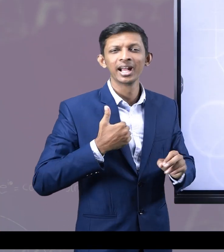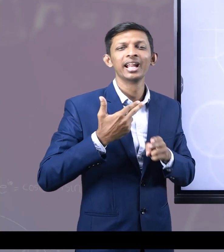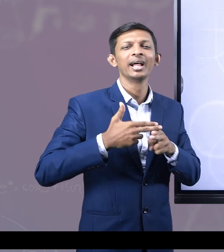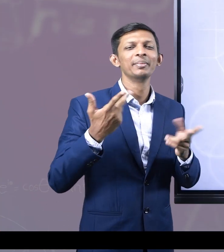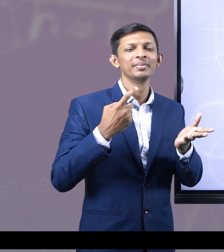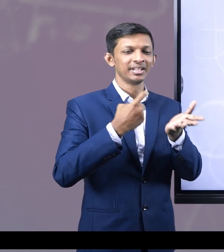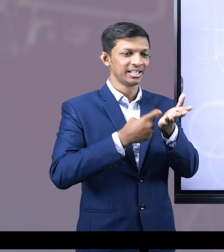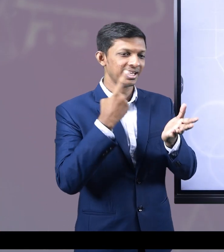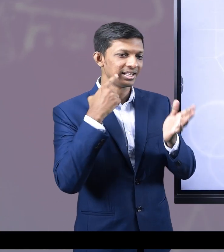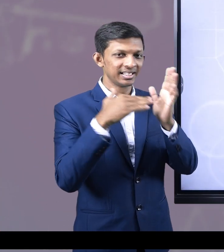I am Rizwan.